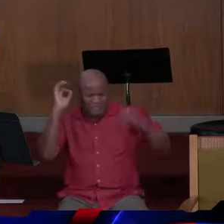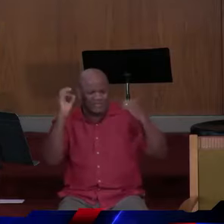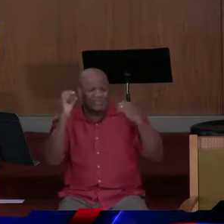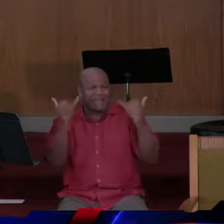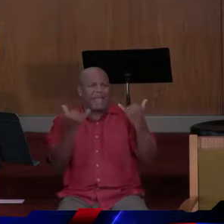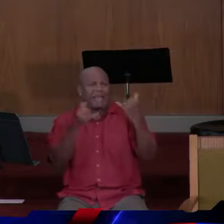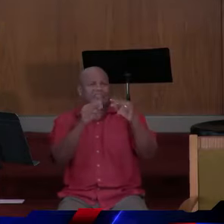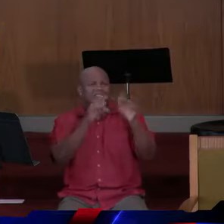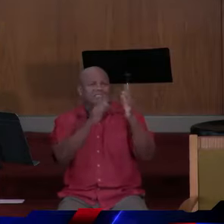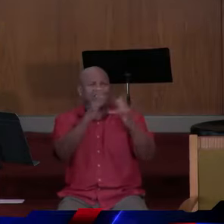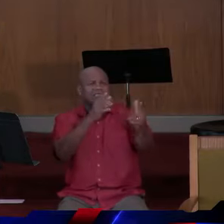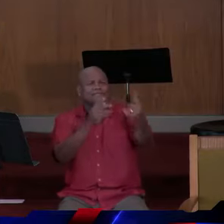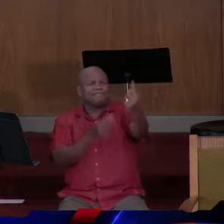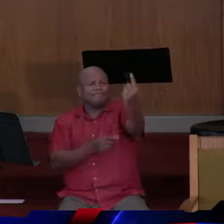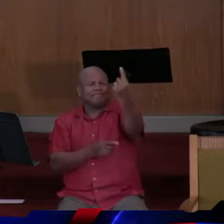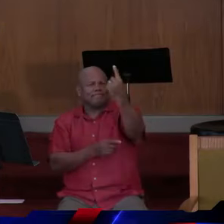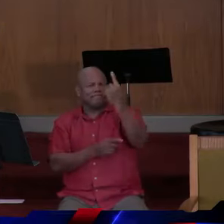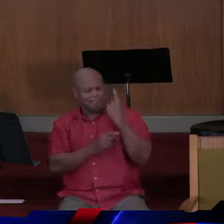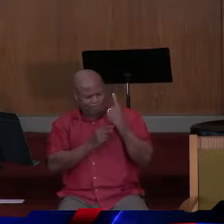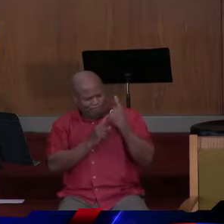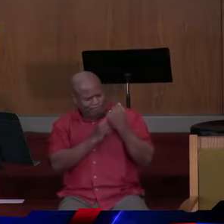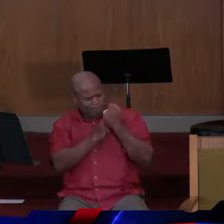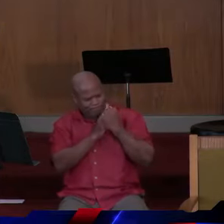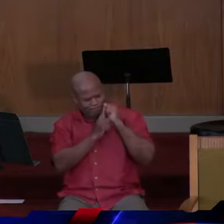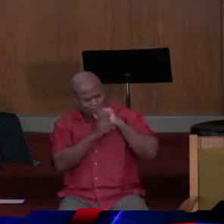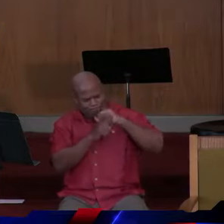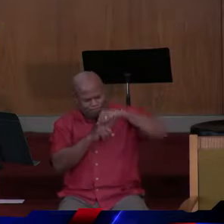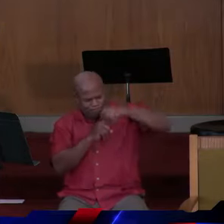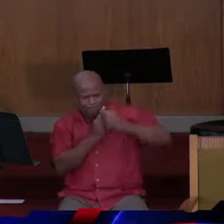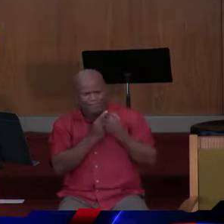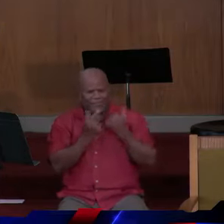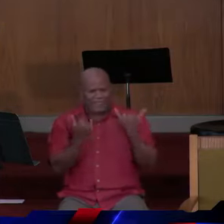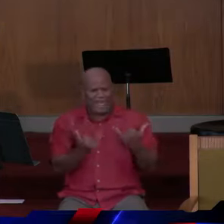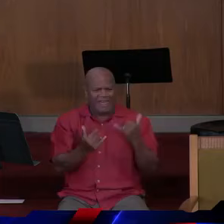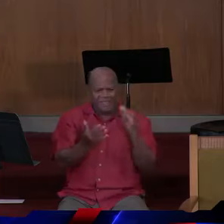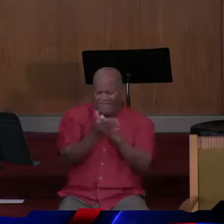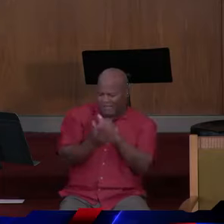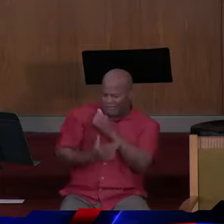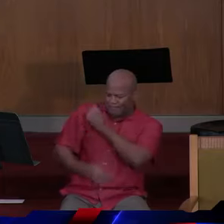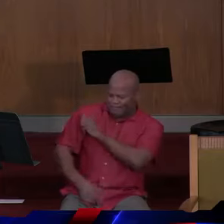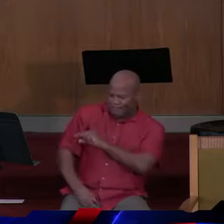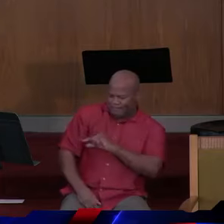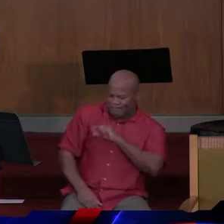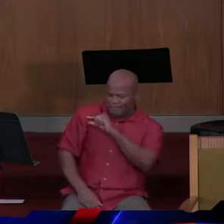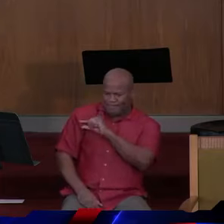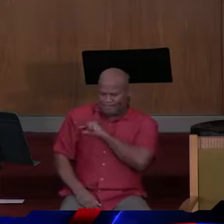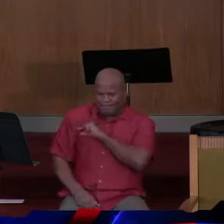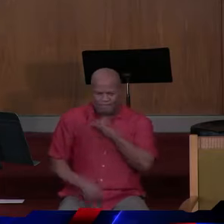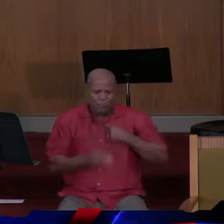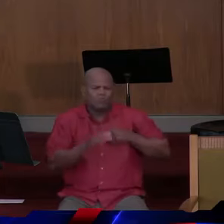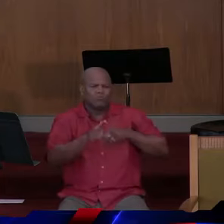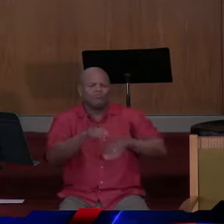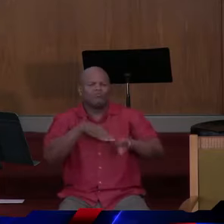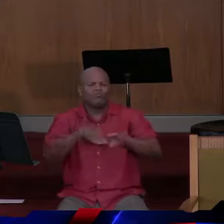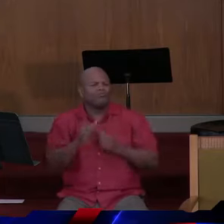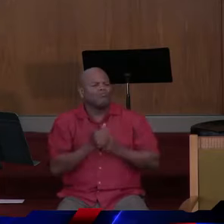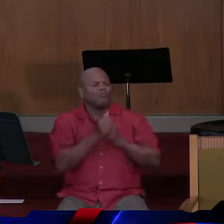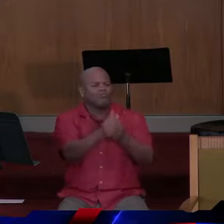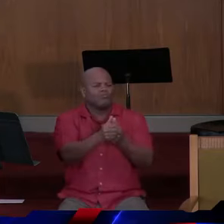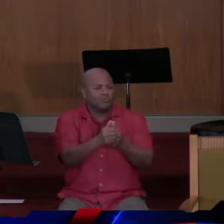And now I'm walking in that integrity. Oh, come on, talk to me, children. Can we be